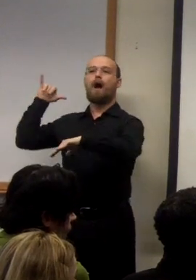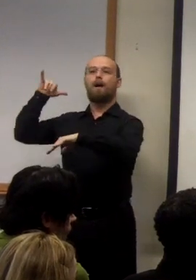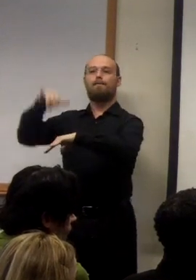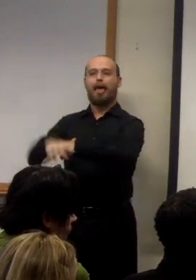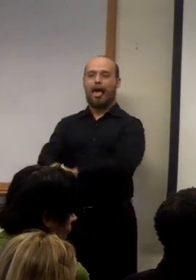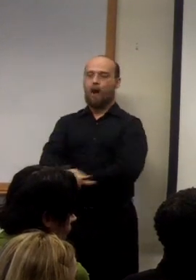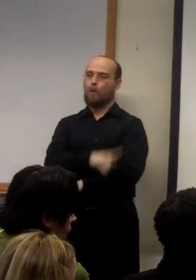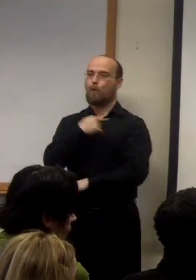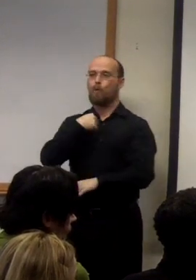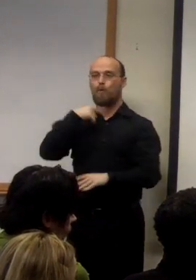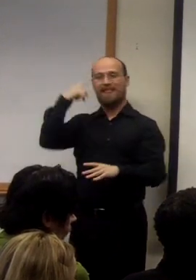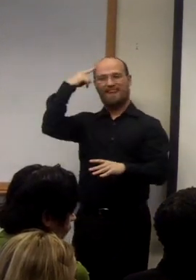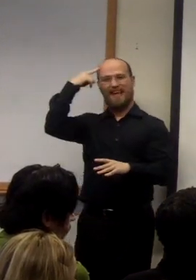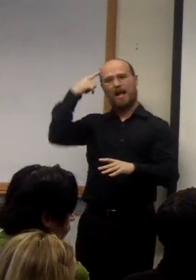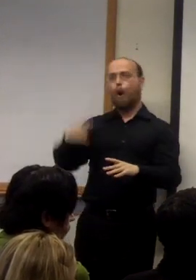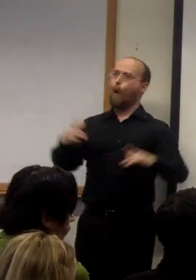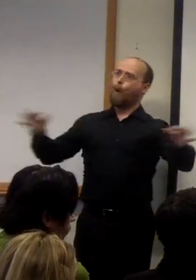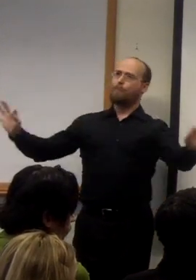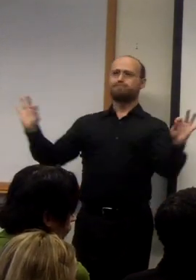like fish thinking we're still in the water.